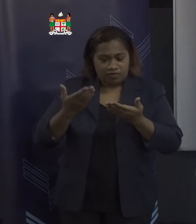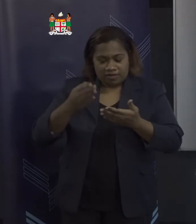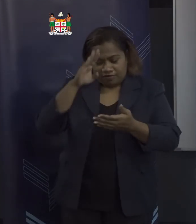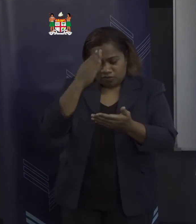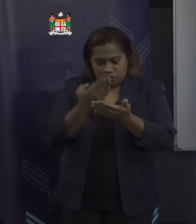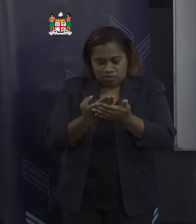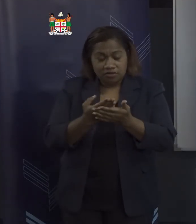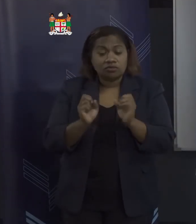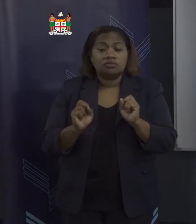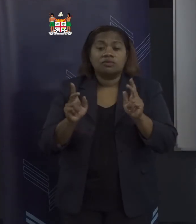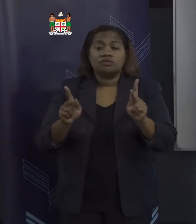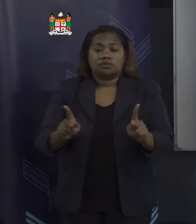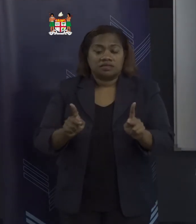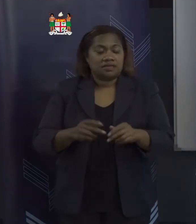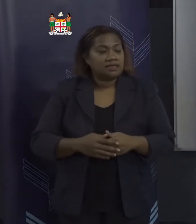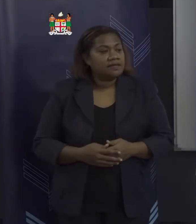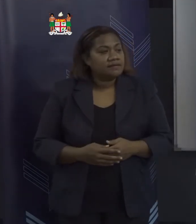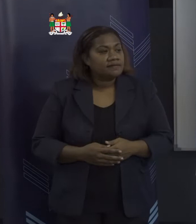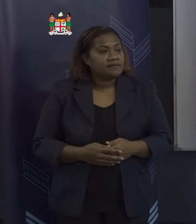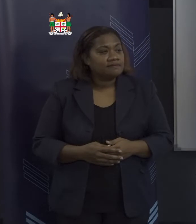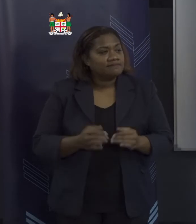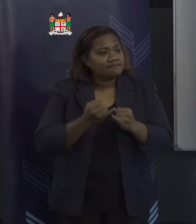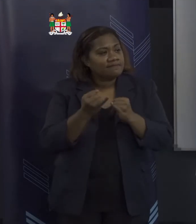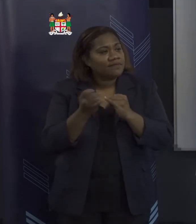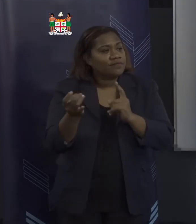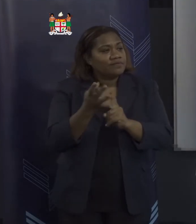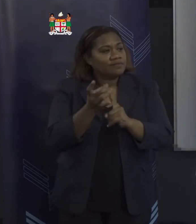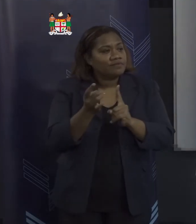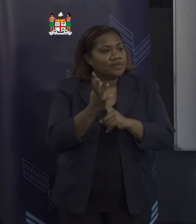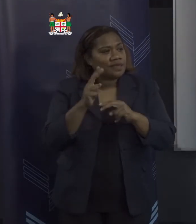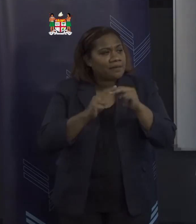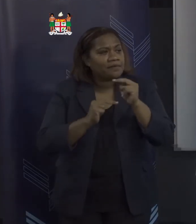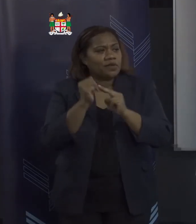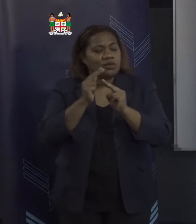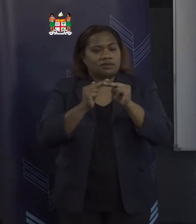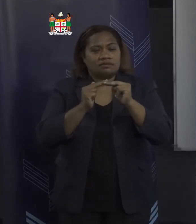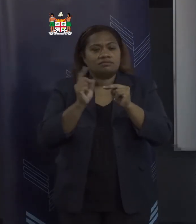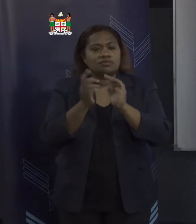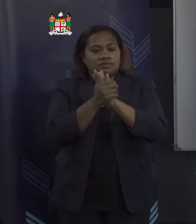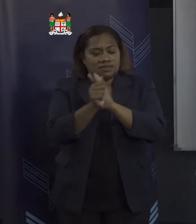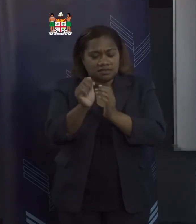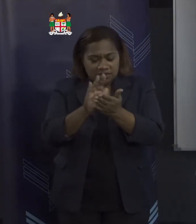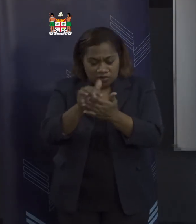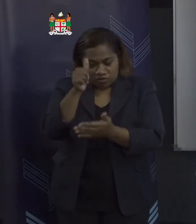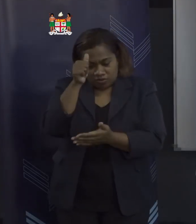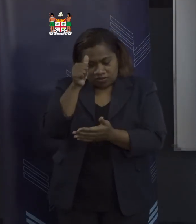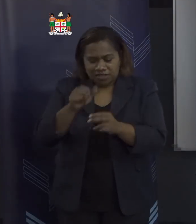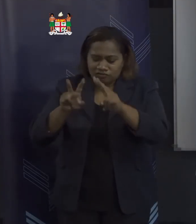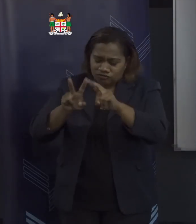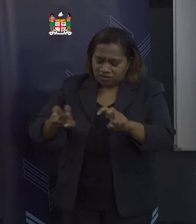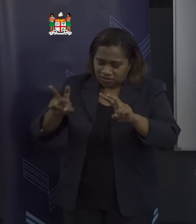this opportunity, which is extremely important in building their skills and knowledge in research and